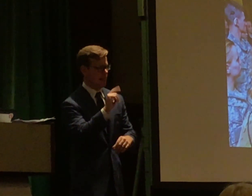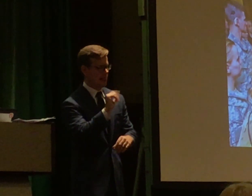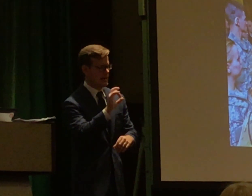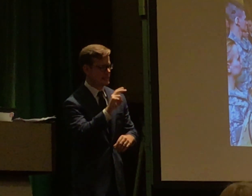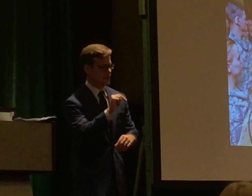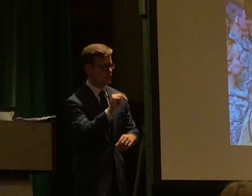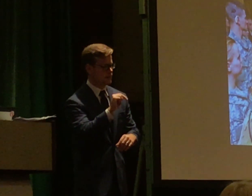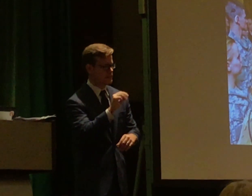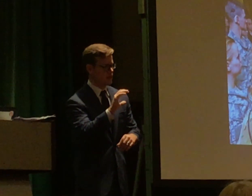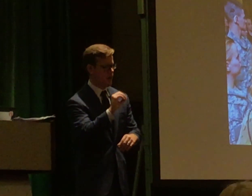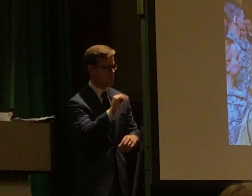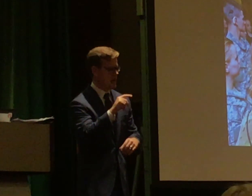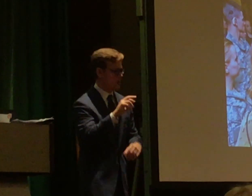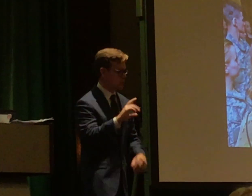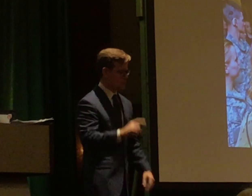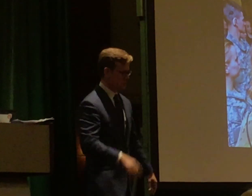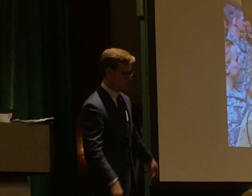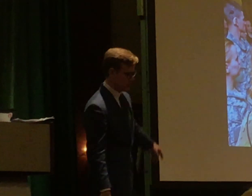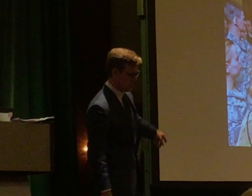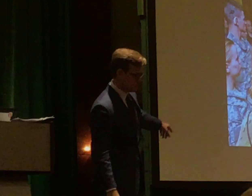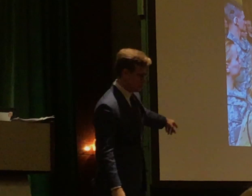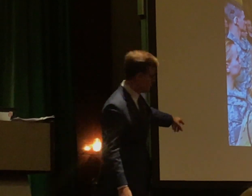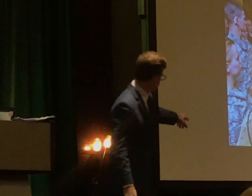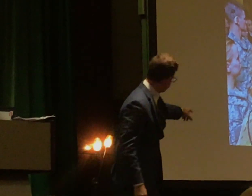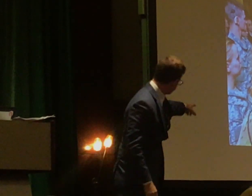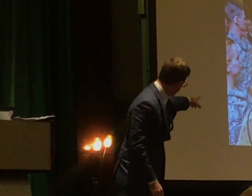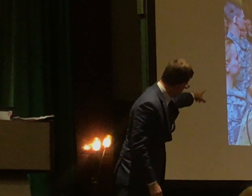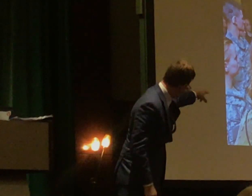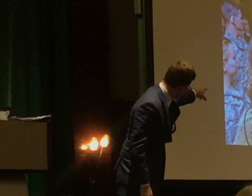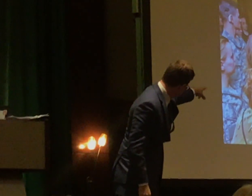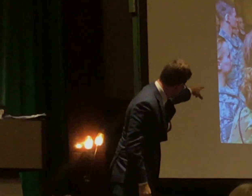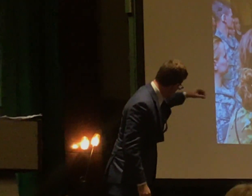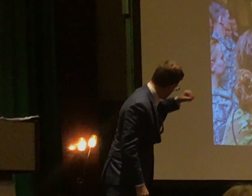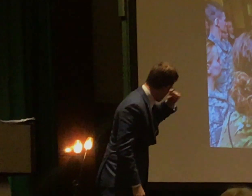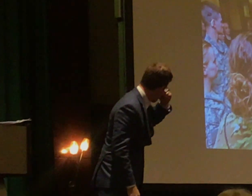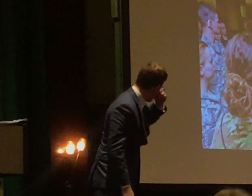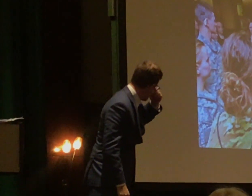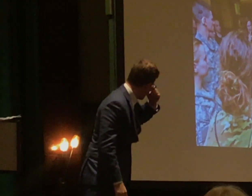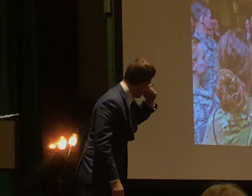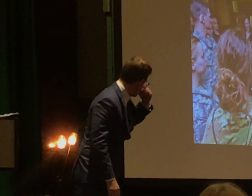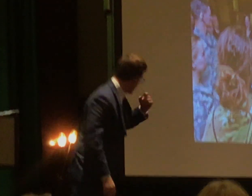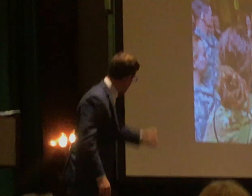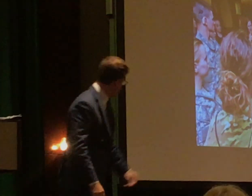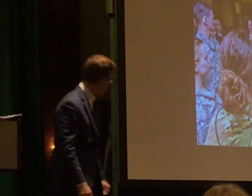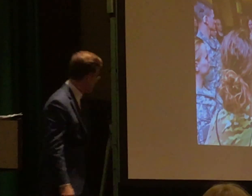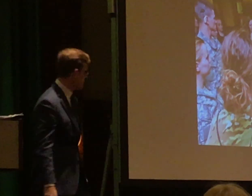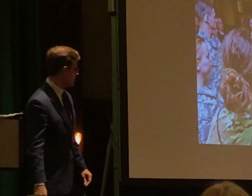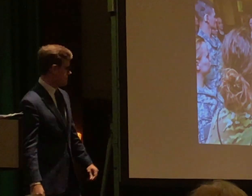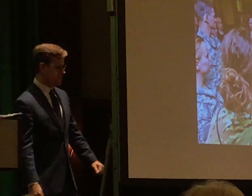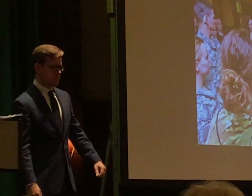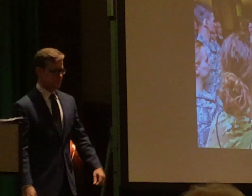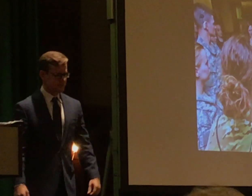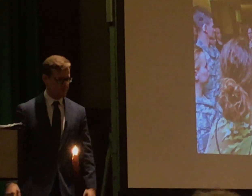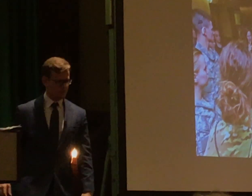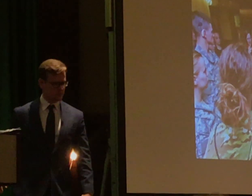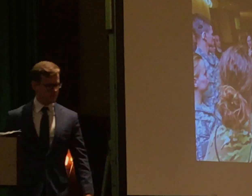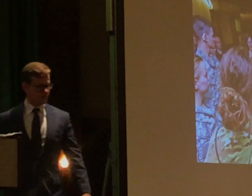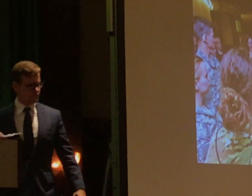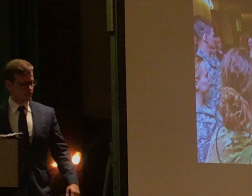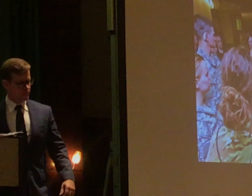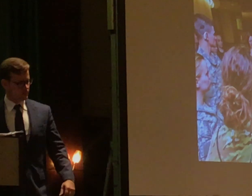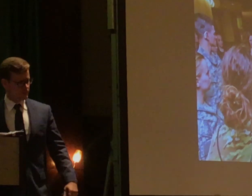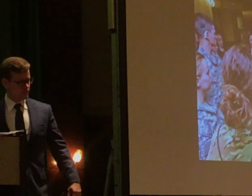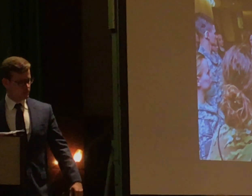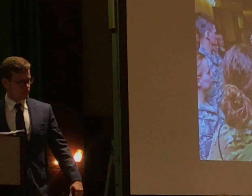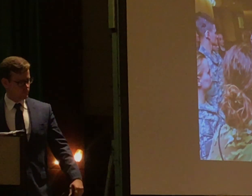Agency. And this is the compound of bin Laden, displayed here, and This is part